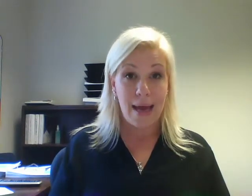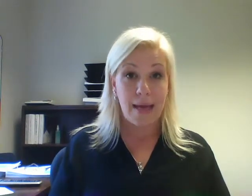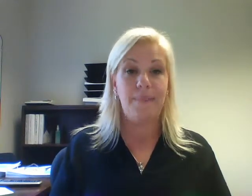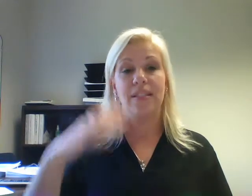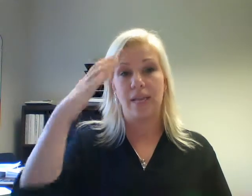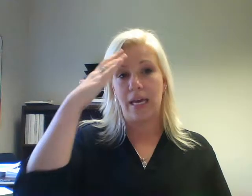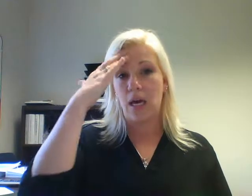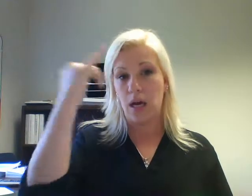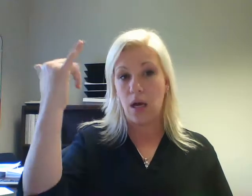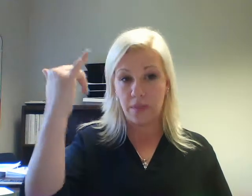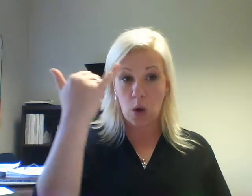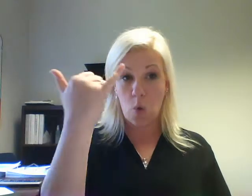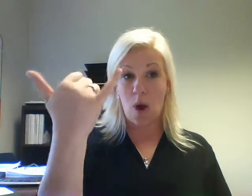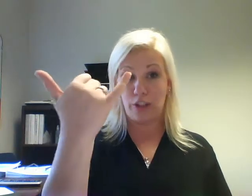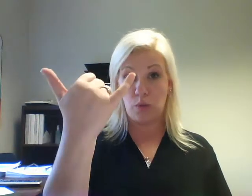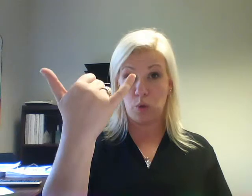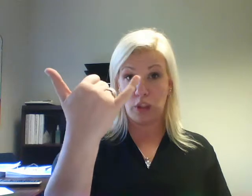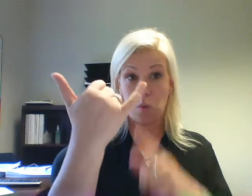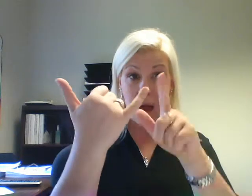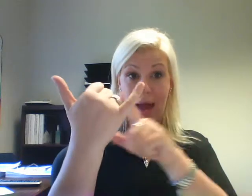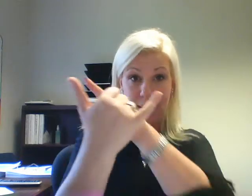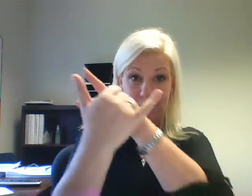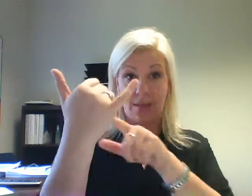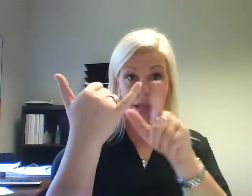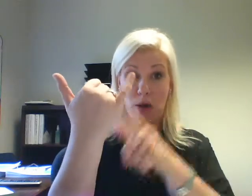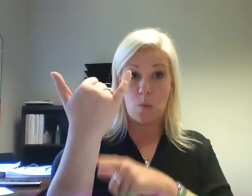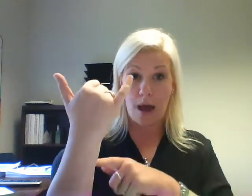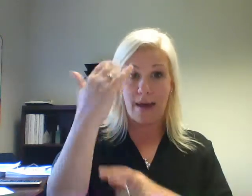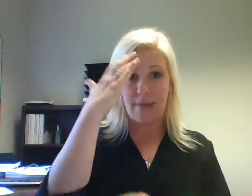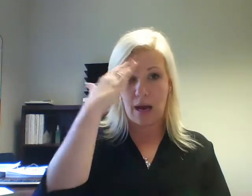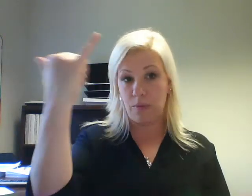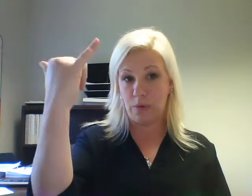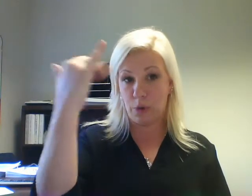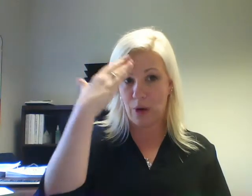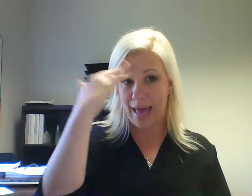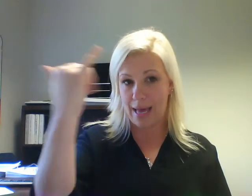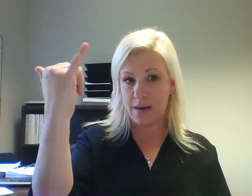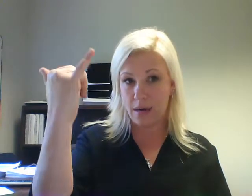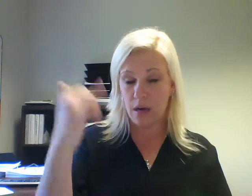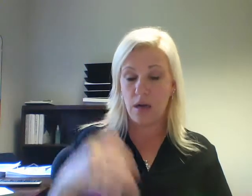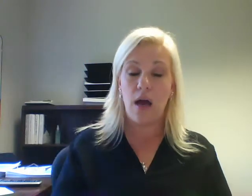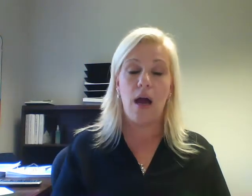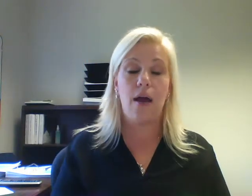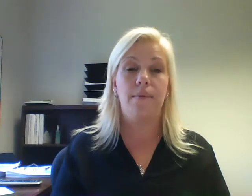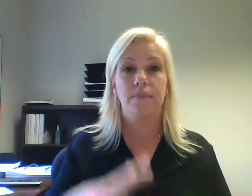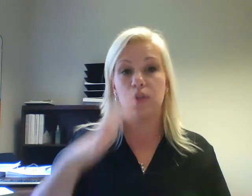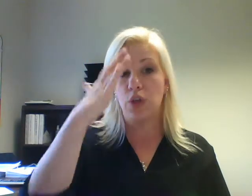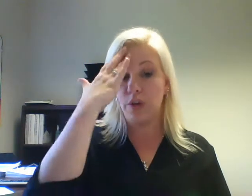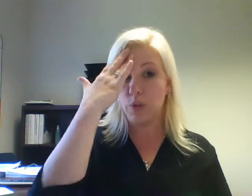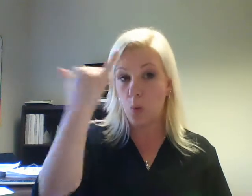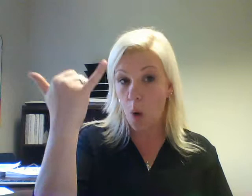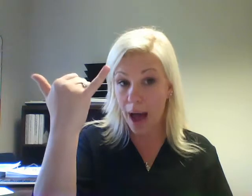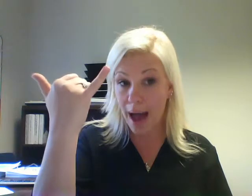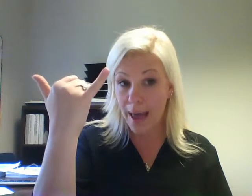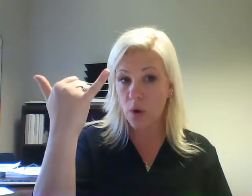Why is like the question word why. See the letter Y that comes from your head. So you can do why or